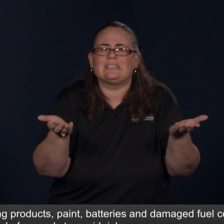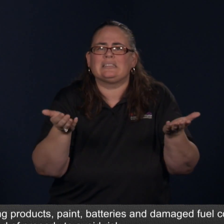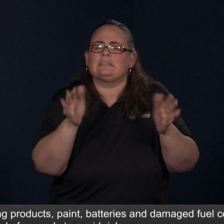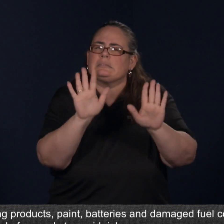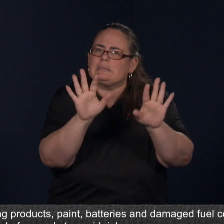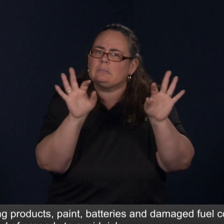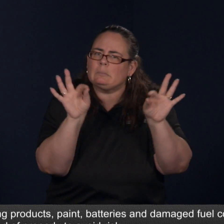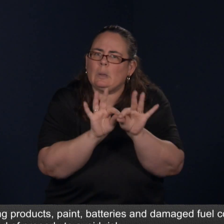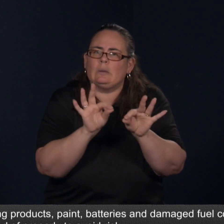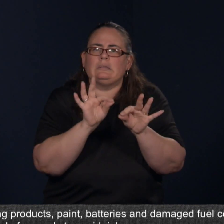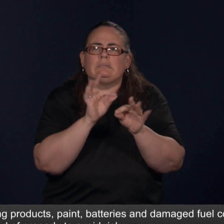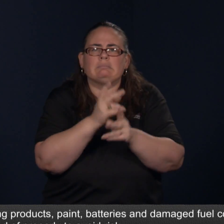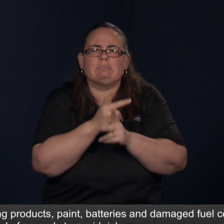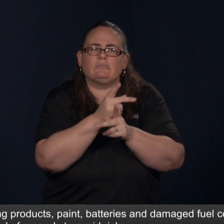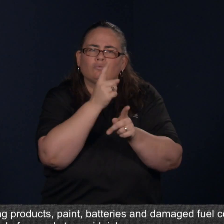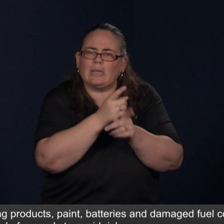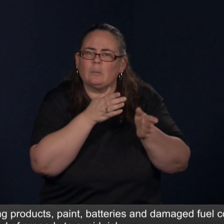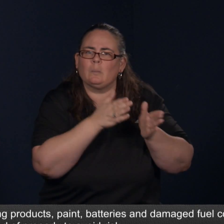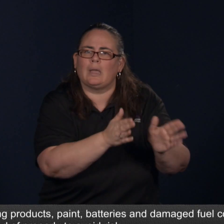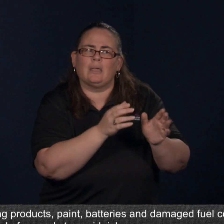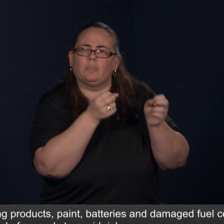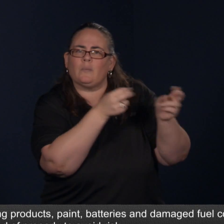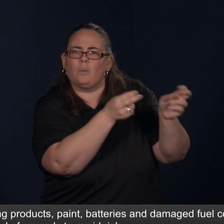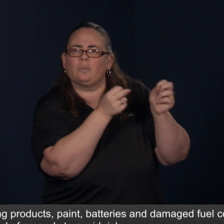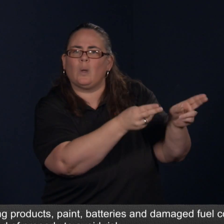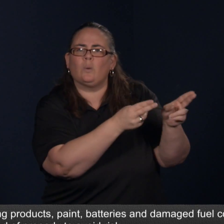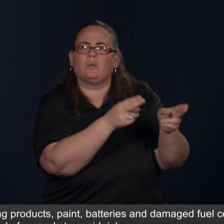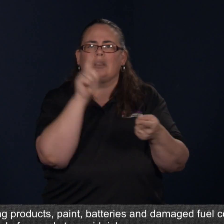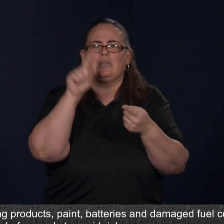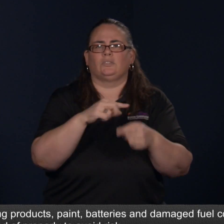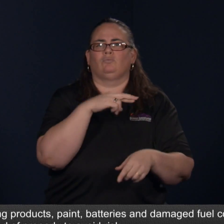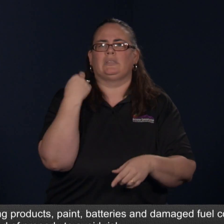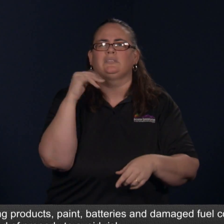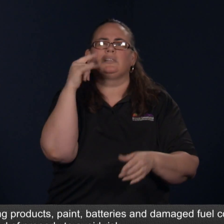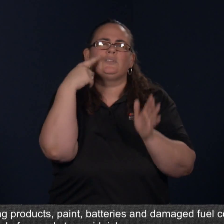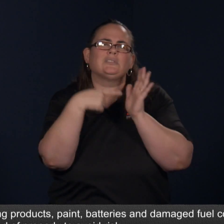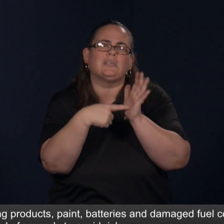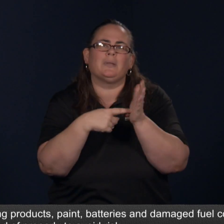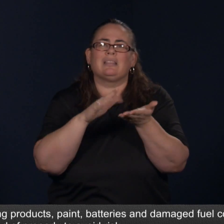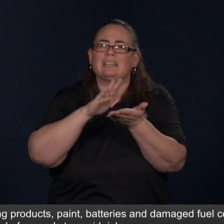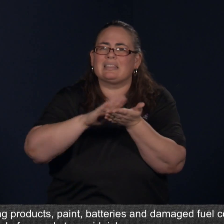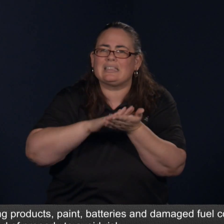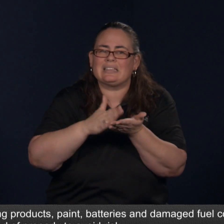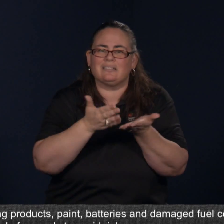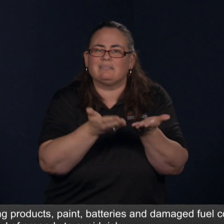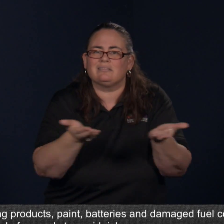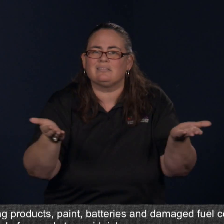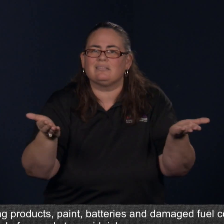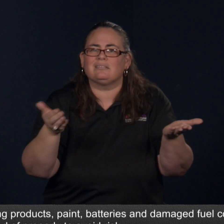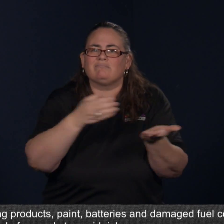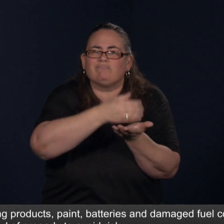Cleaning products, paint, batteries, and damaged fuel containers need to be disposed of properly to avoid